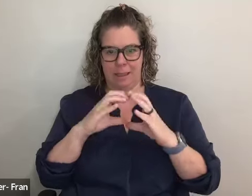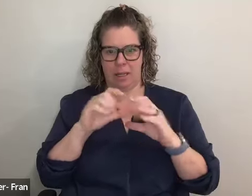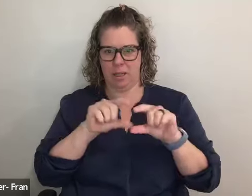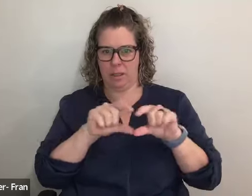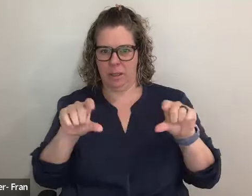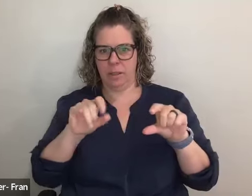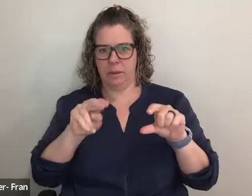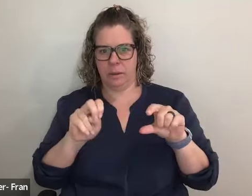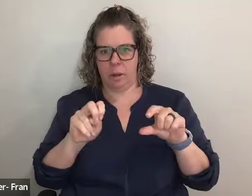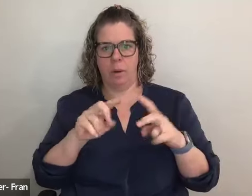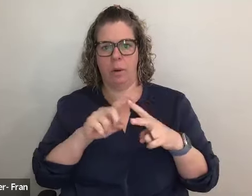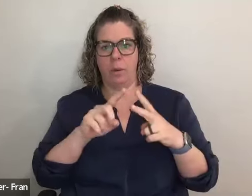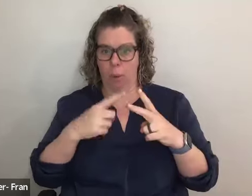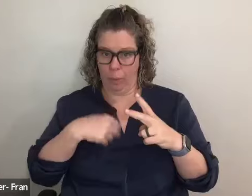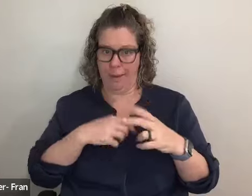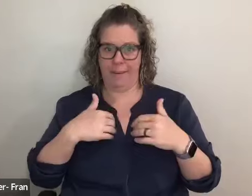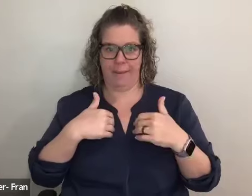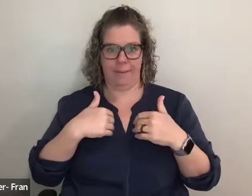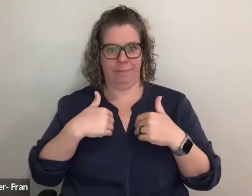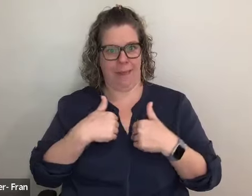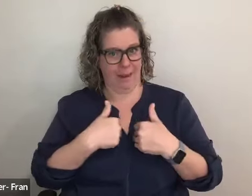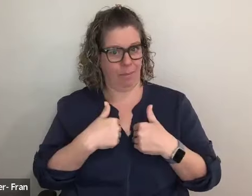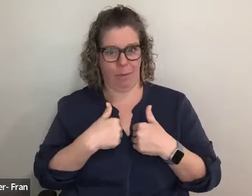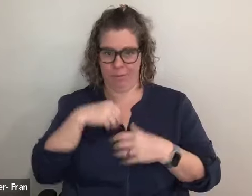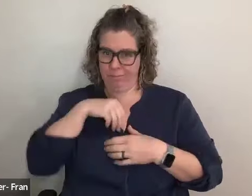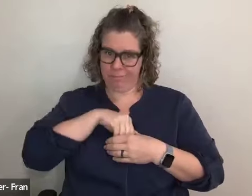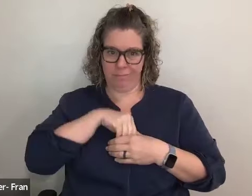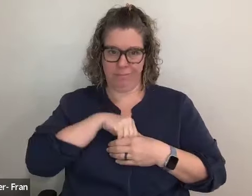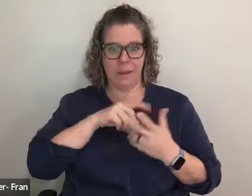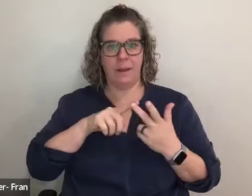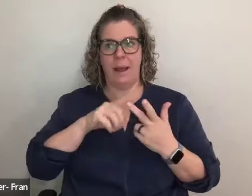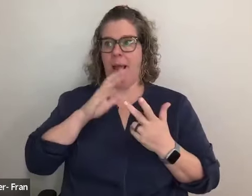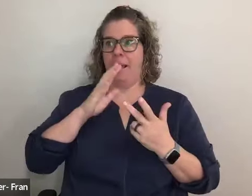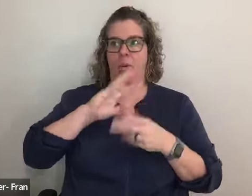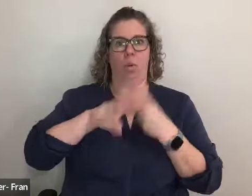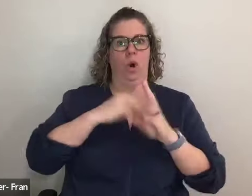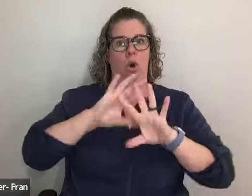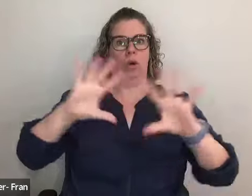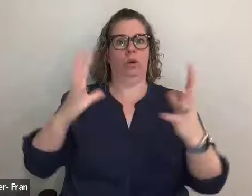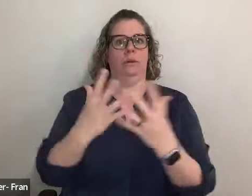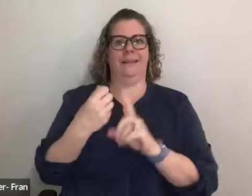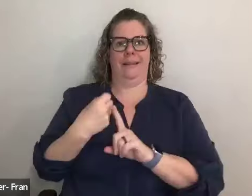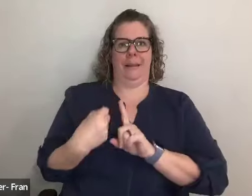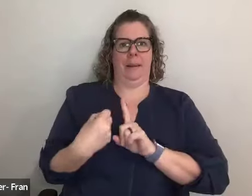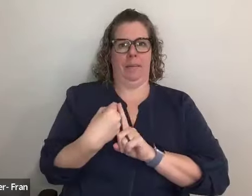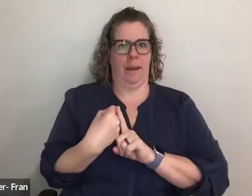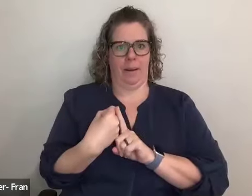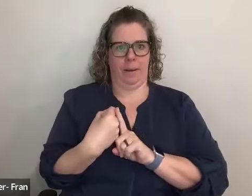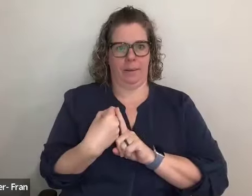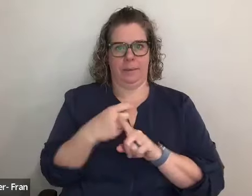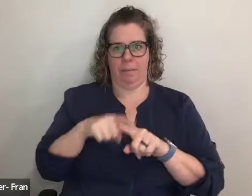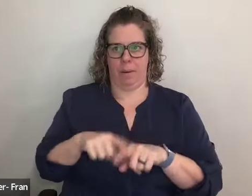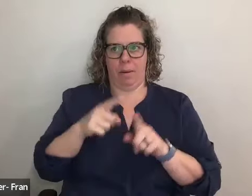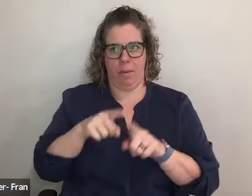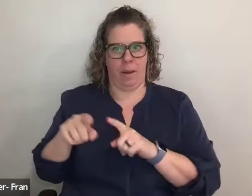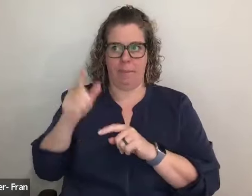are animals and we are impacted by the rhythms of nature, just like trees and everything